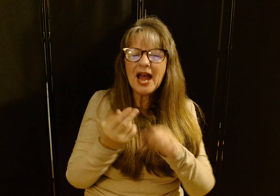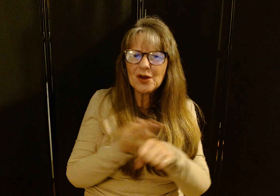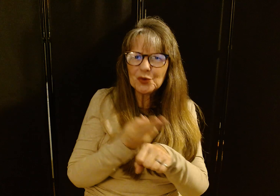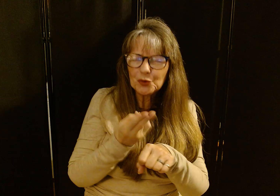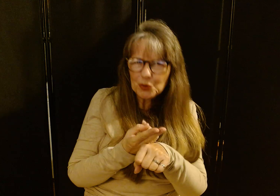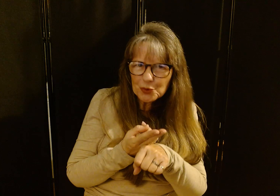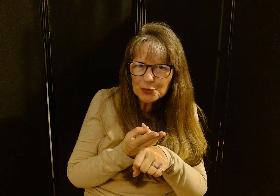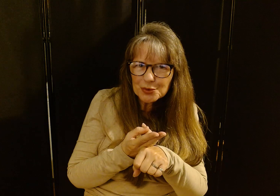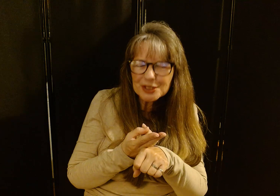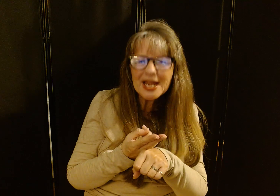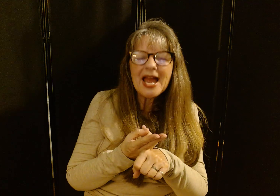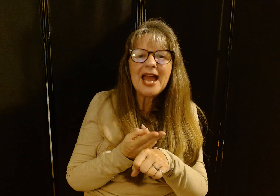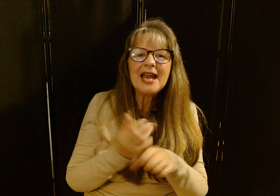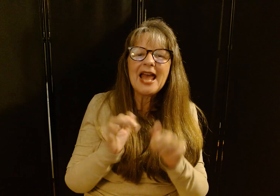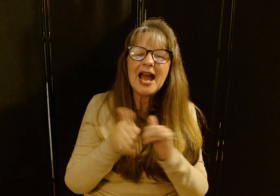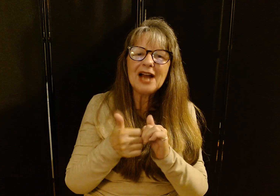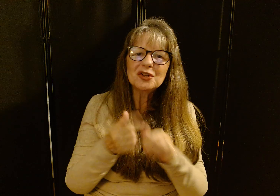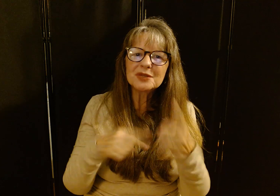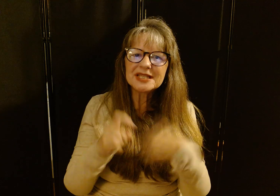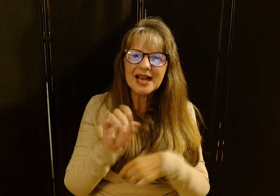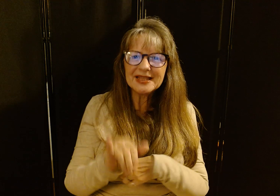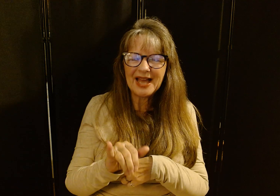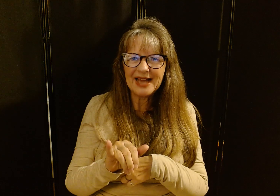they're used and how you would sign that